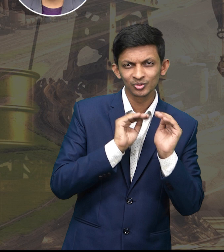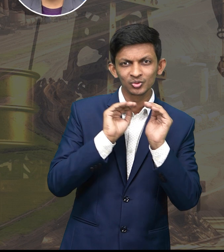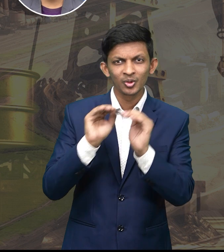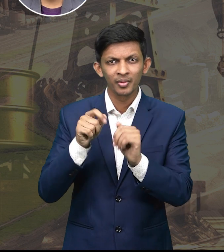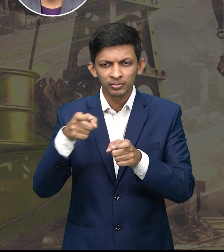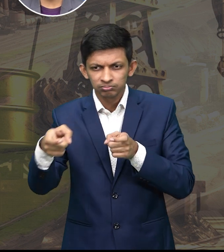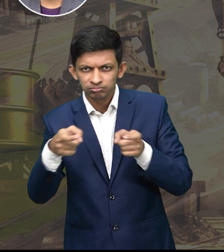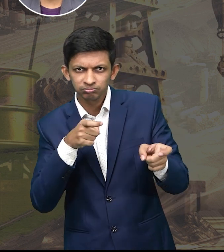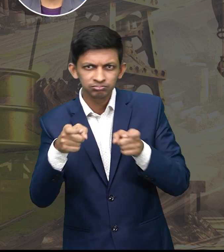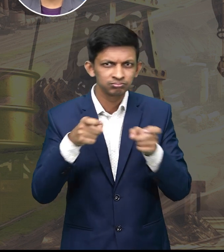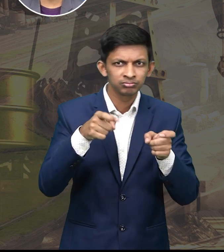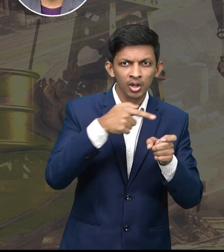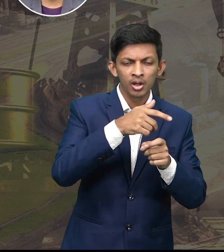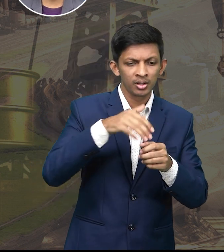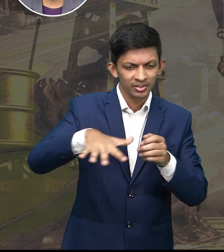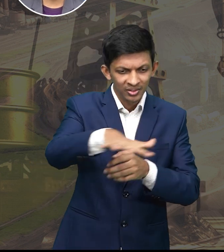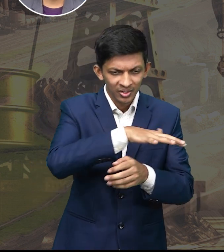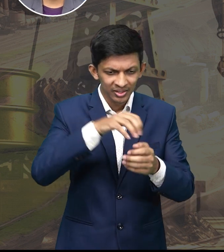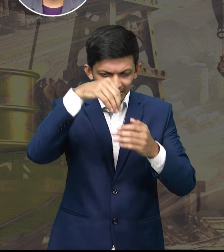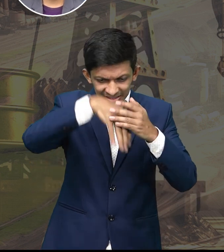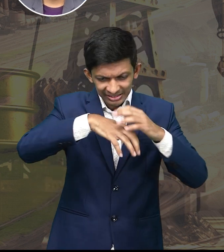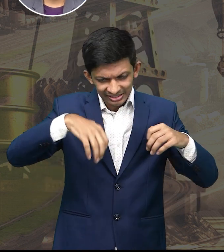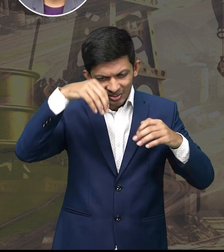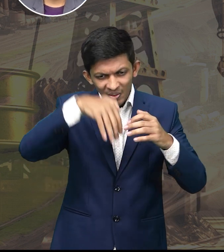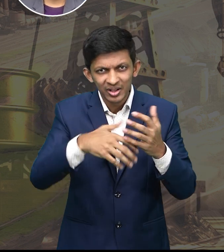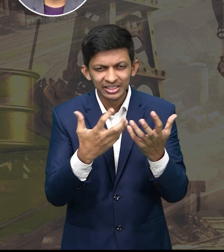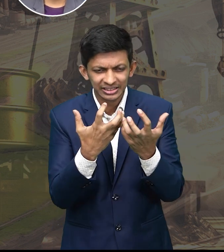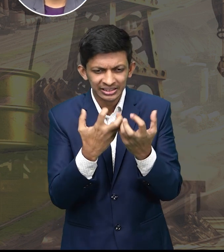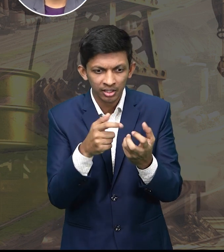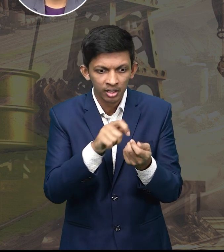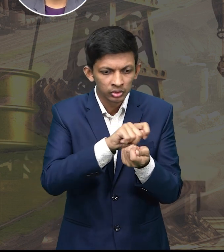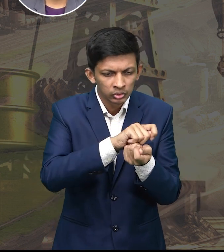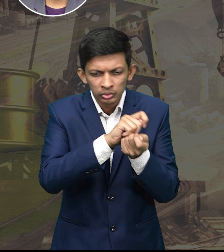sustainable management of fossil fuels,